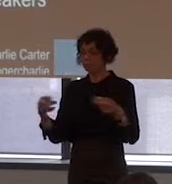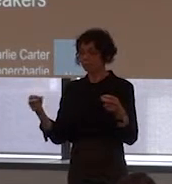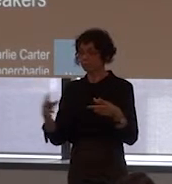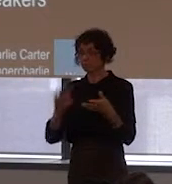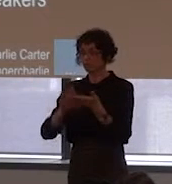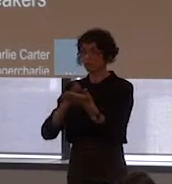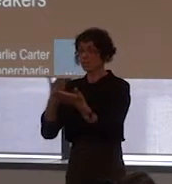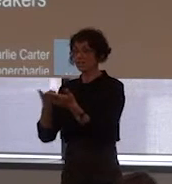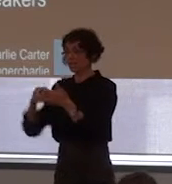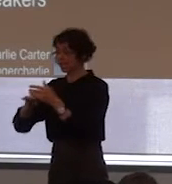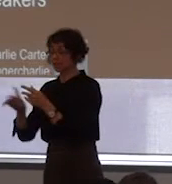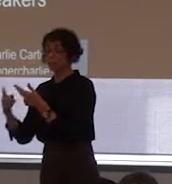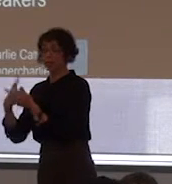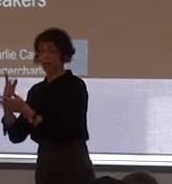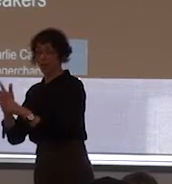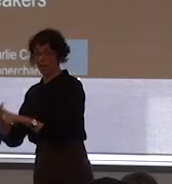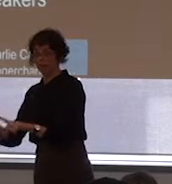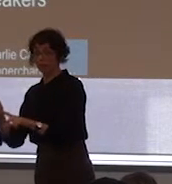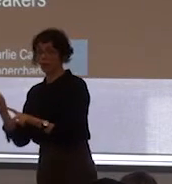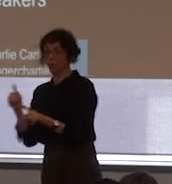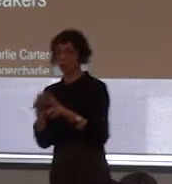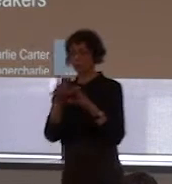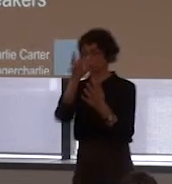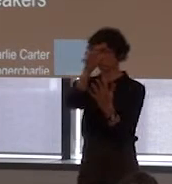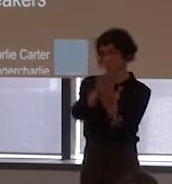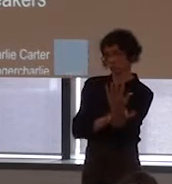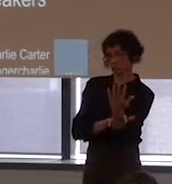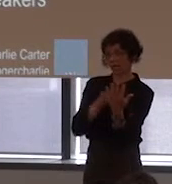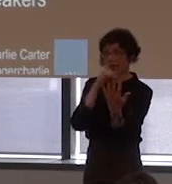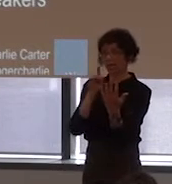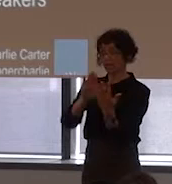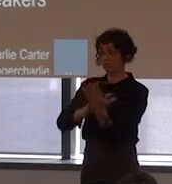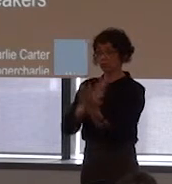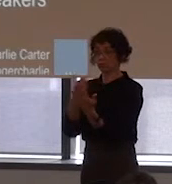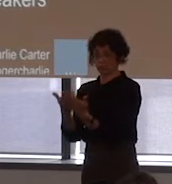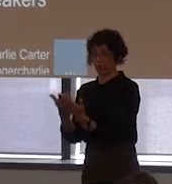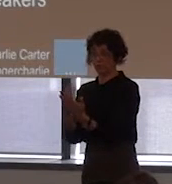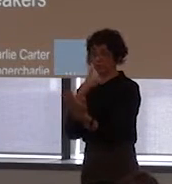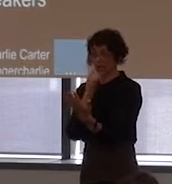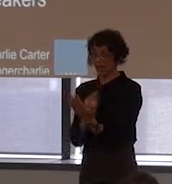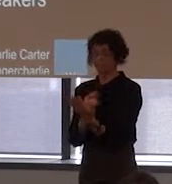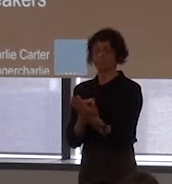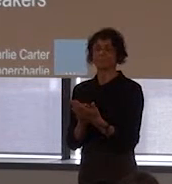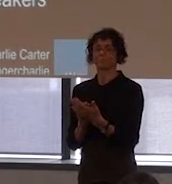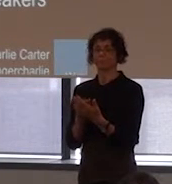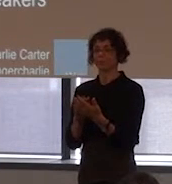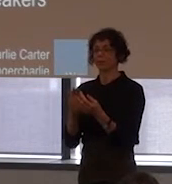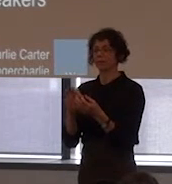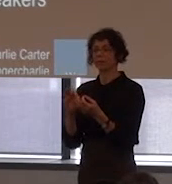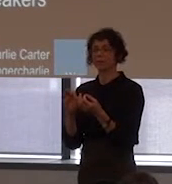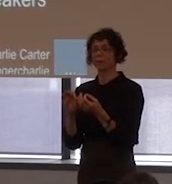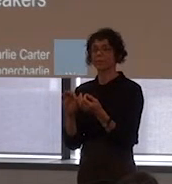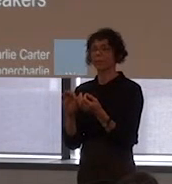another language. Or you could take that whole transcript and have that translated as well. What do we want to do? We want to